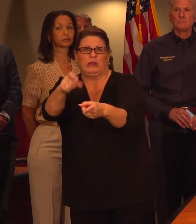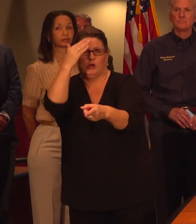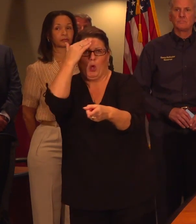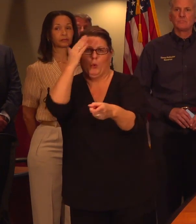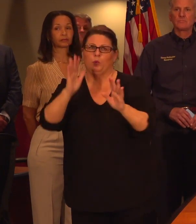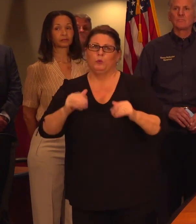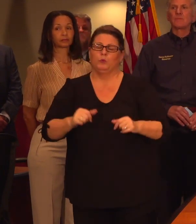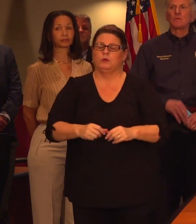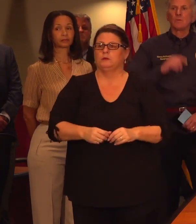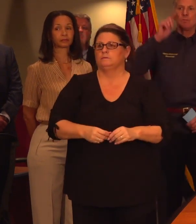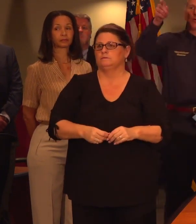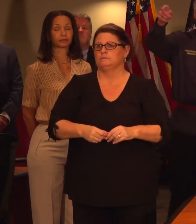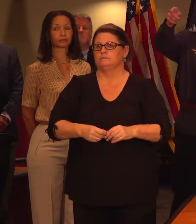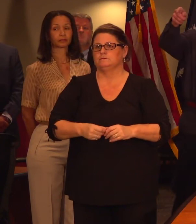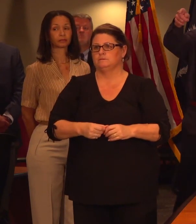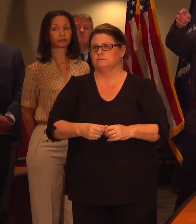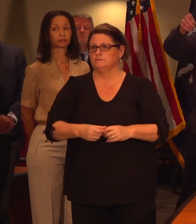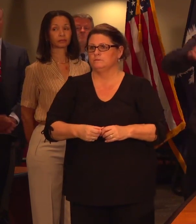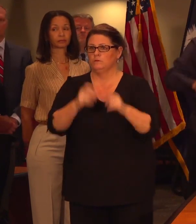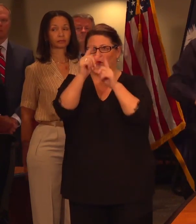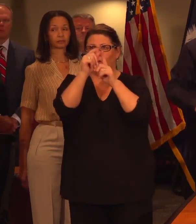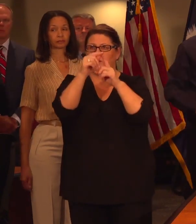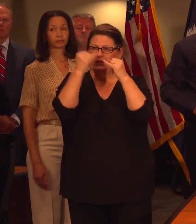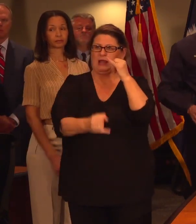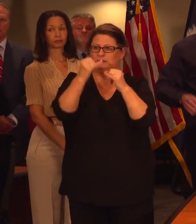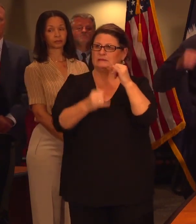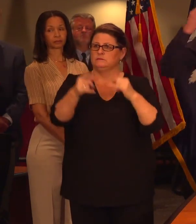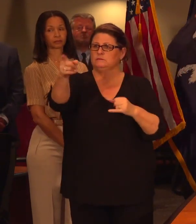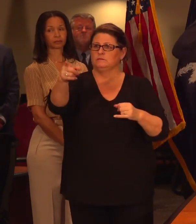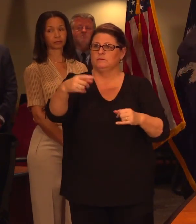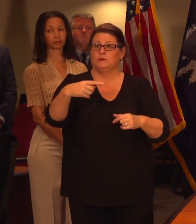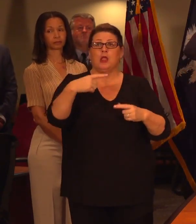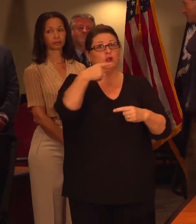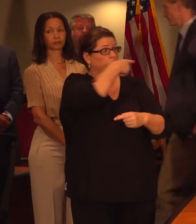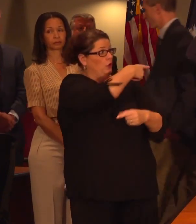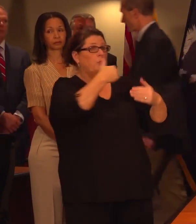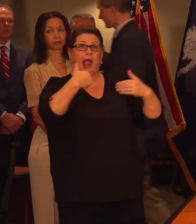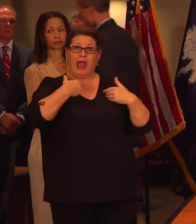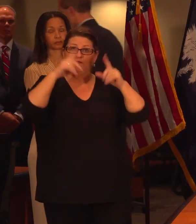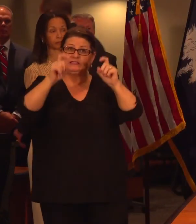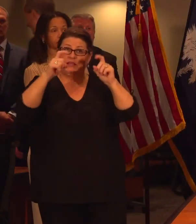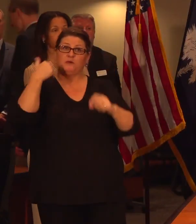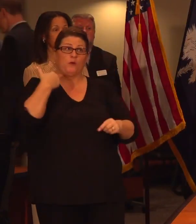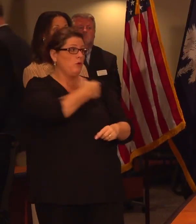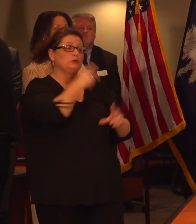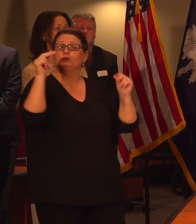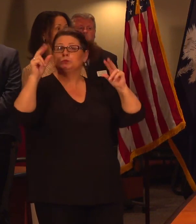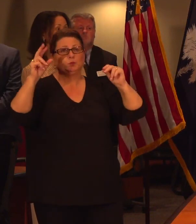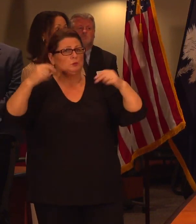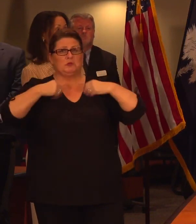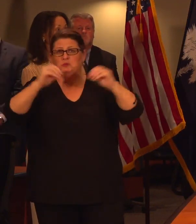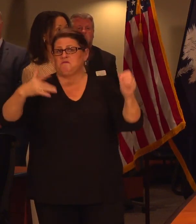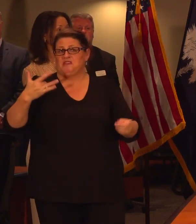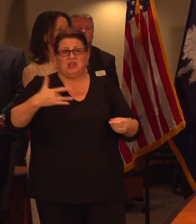know. Governor, I have One more in the back. one more simple question for you. Have you been tested for the virus yet? No, sir. Okay. I have not exhibited any